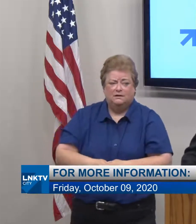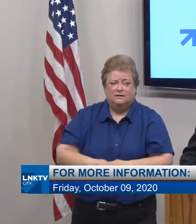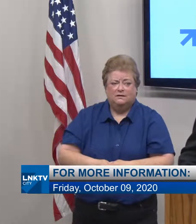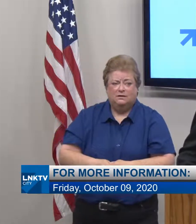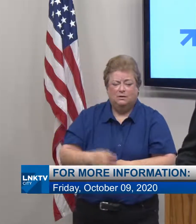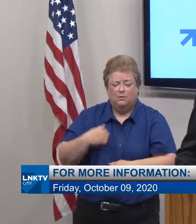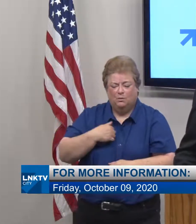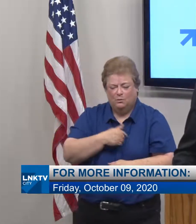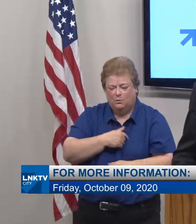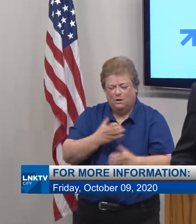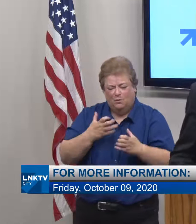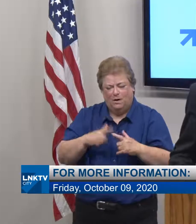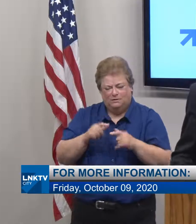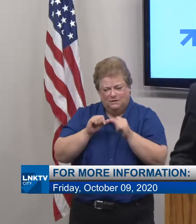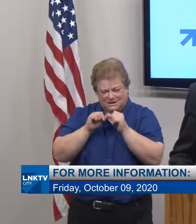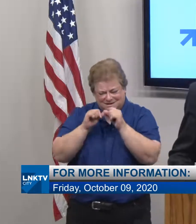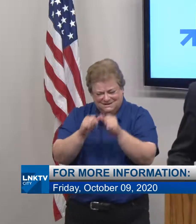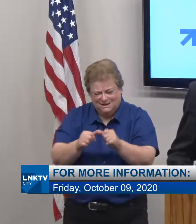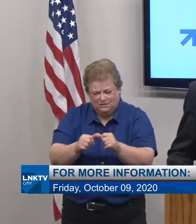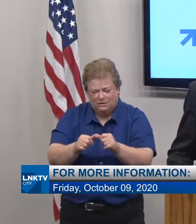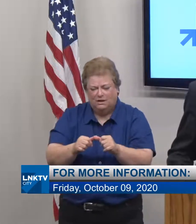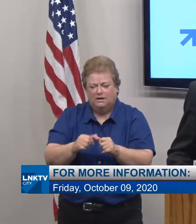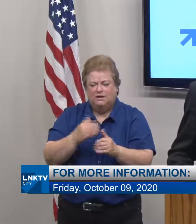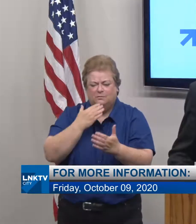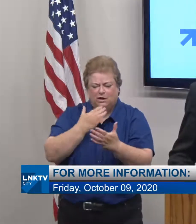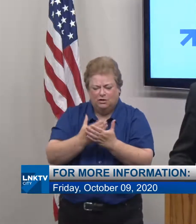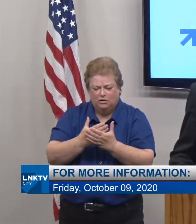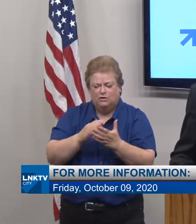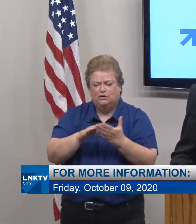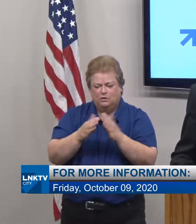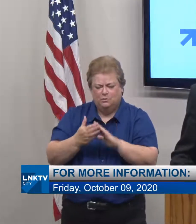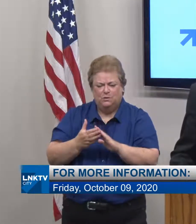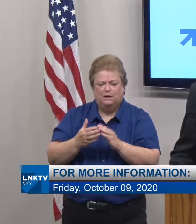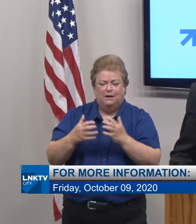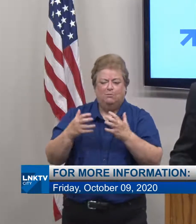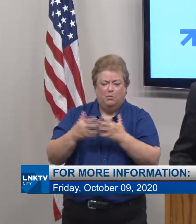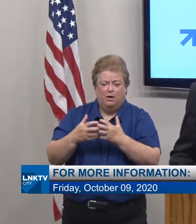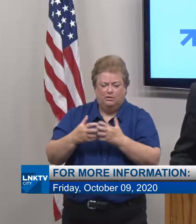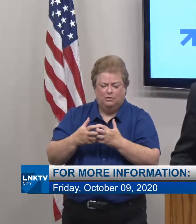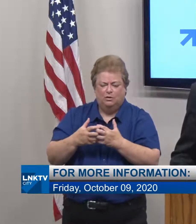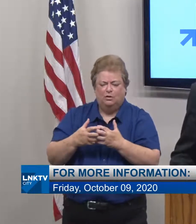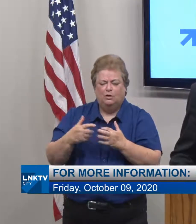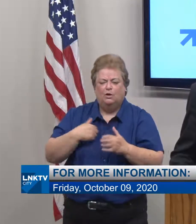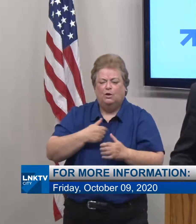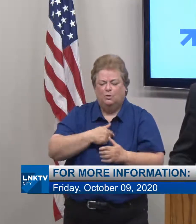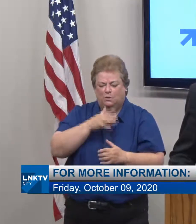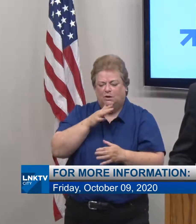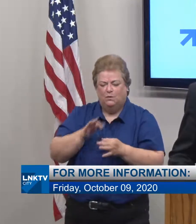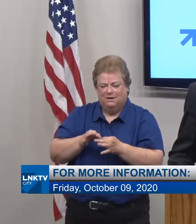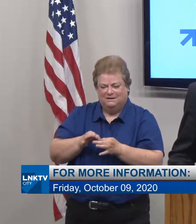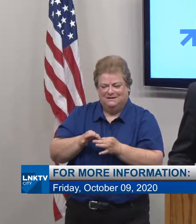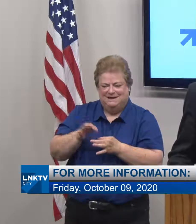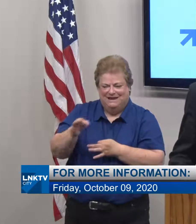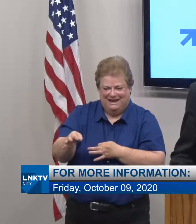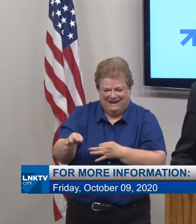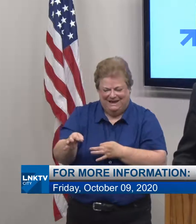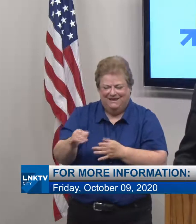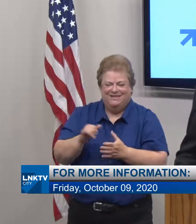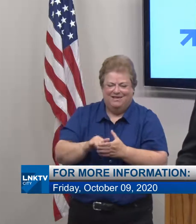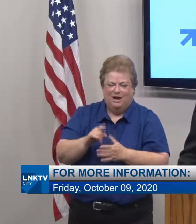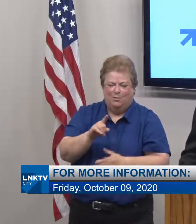because we want to continue to be a good community partner and do our part, we are going to delay the